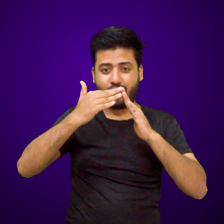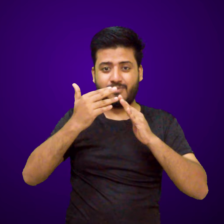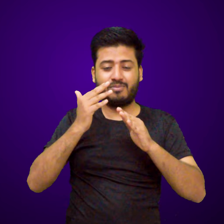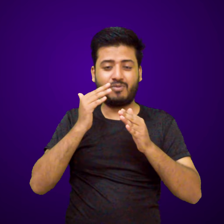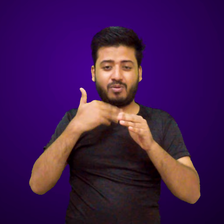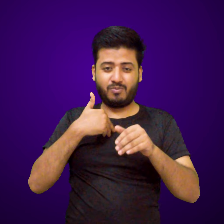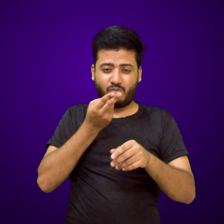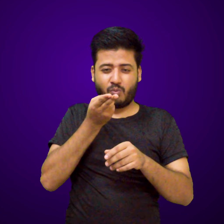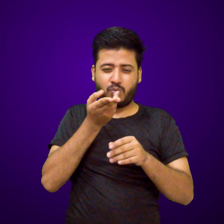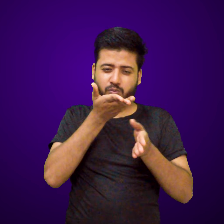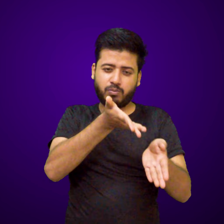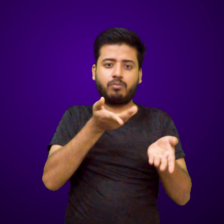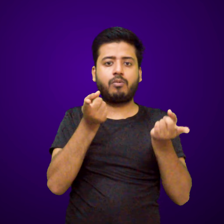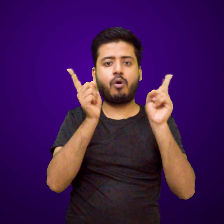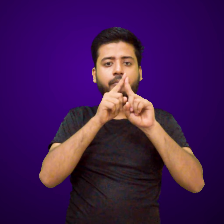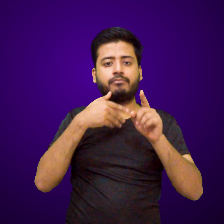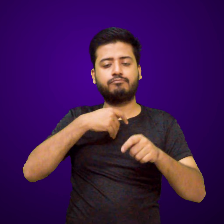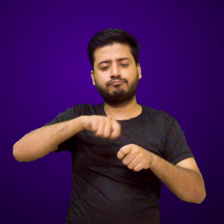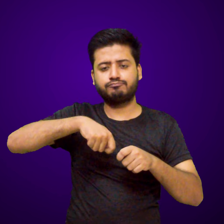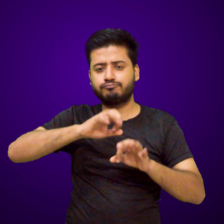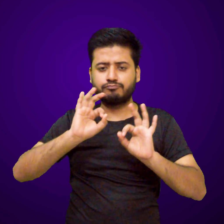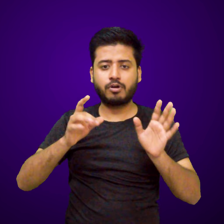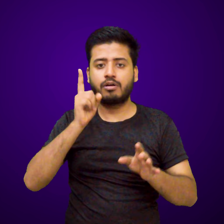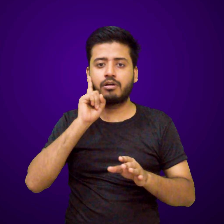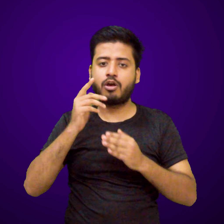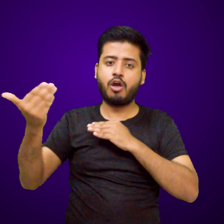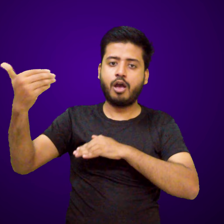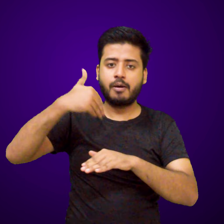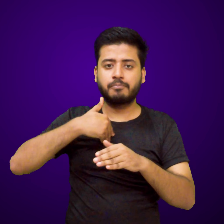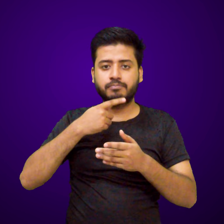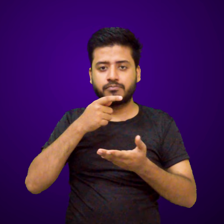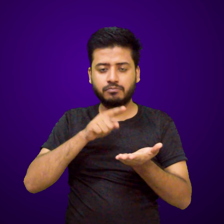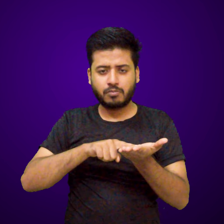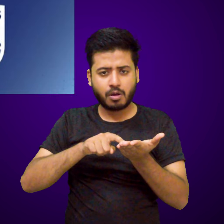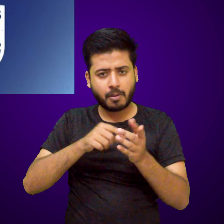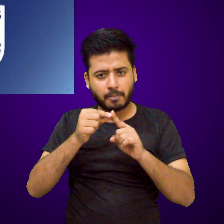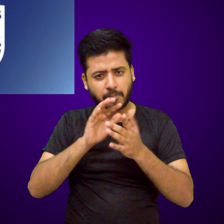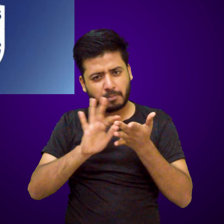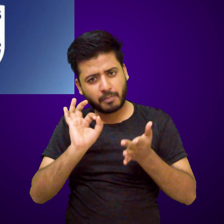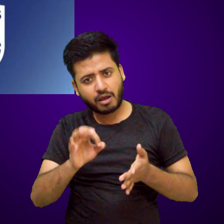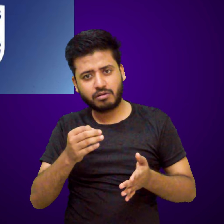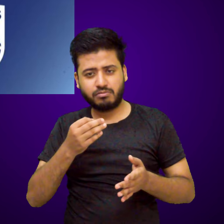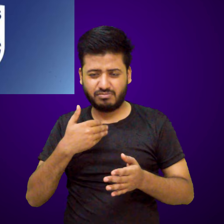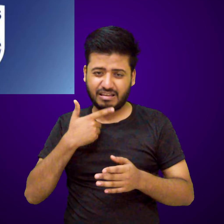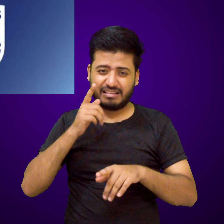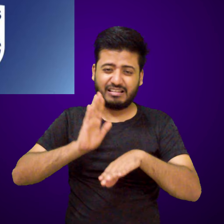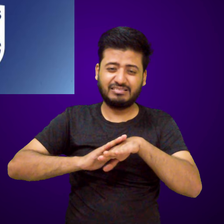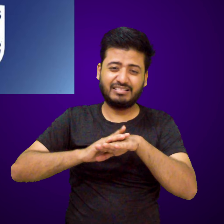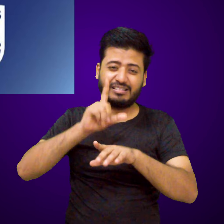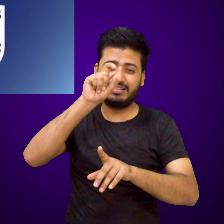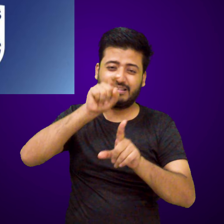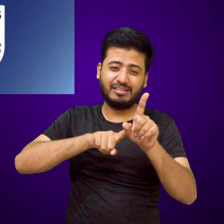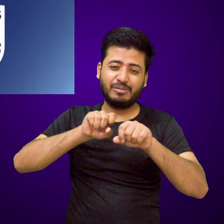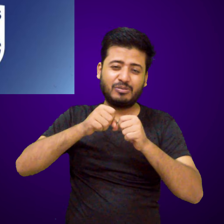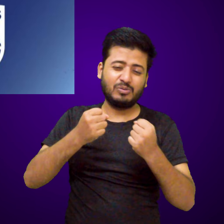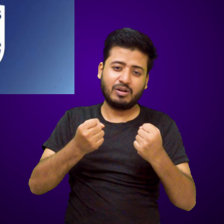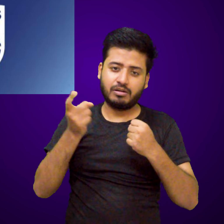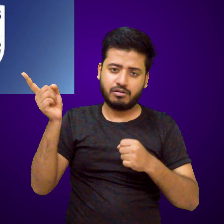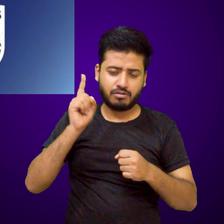E4. These can also indicate power supply issues or high internal temperatures, depending on the model. Consult the